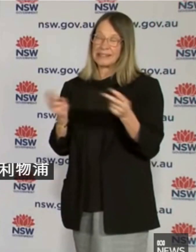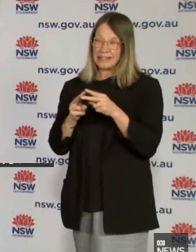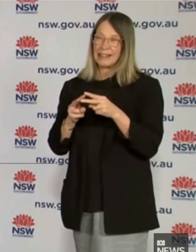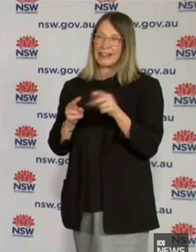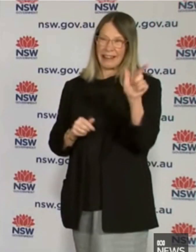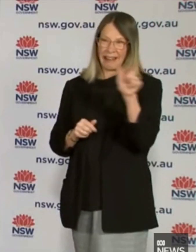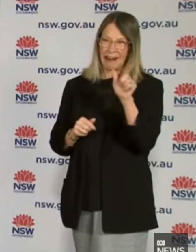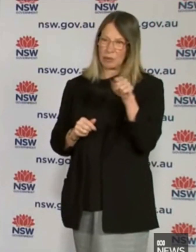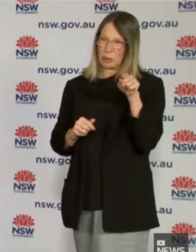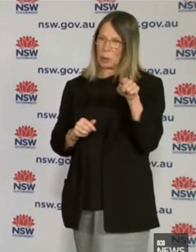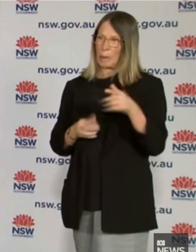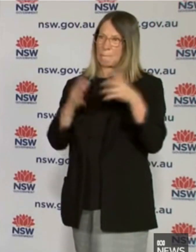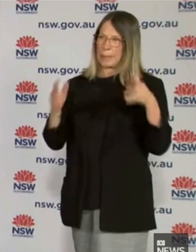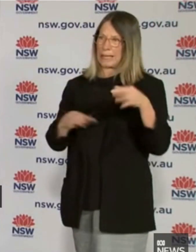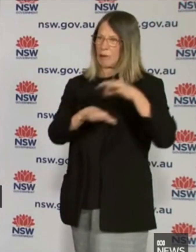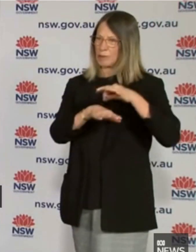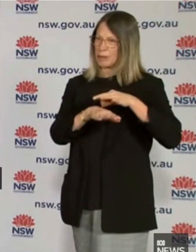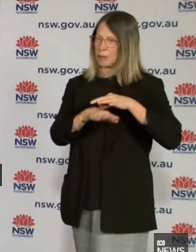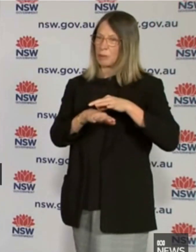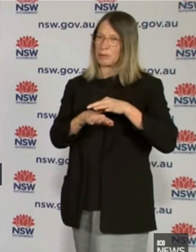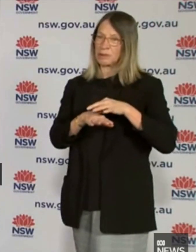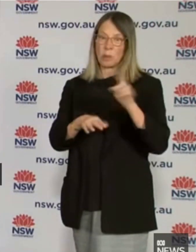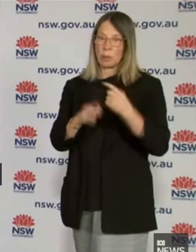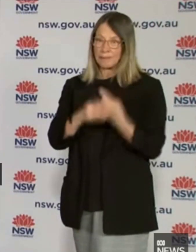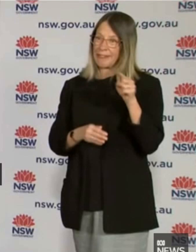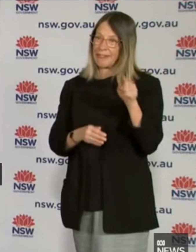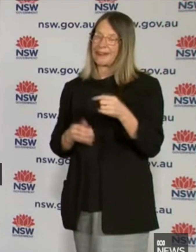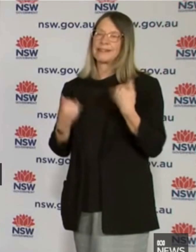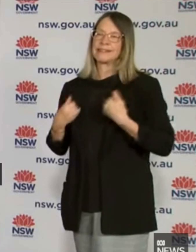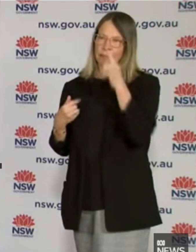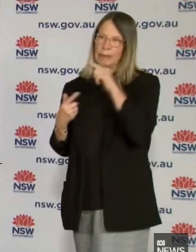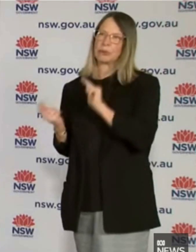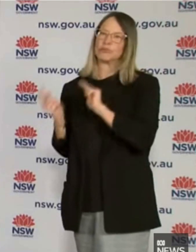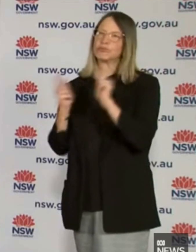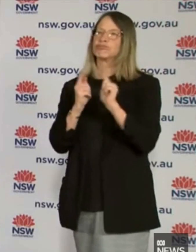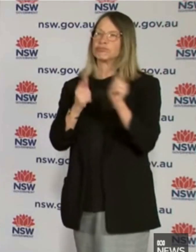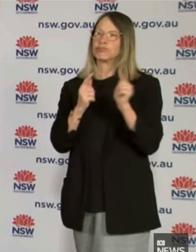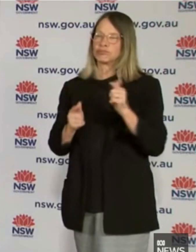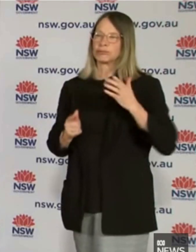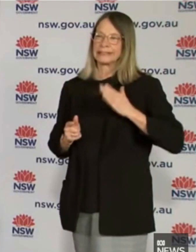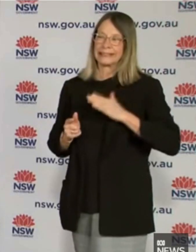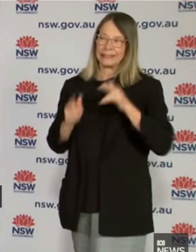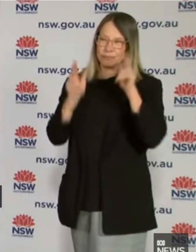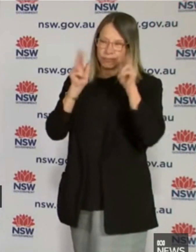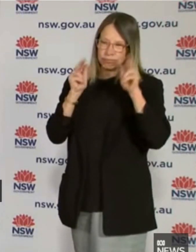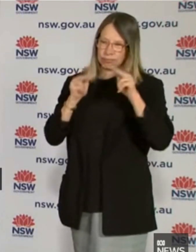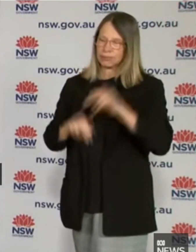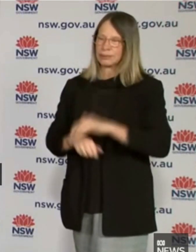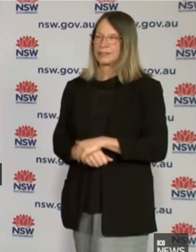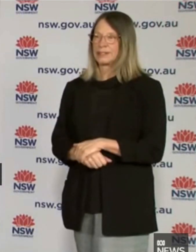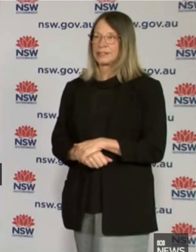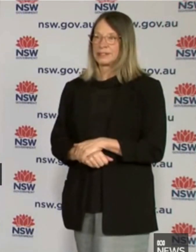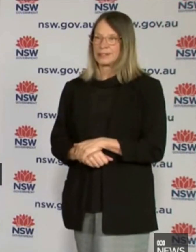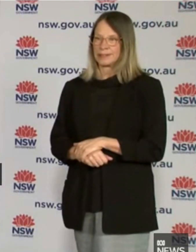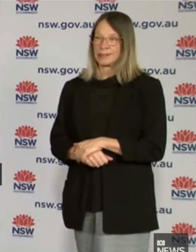major hospital in that area where sick people go for care. I know that our infection control staff, both at